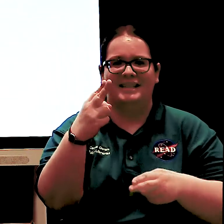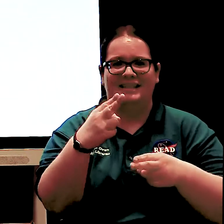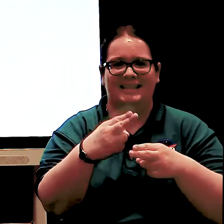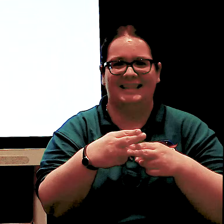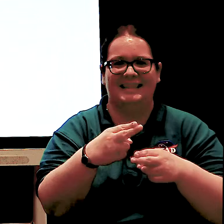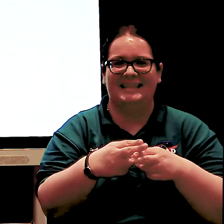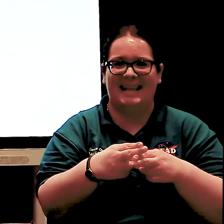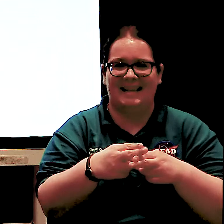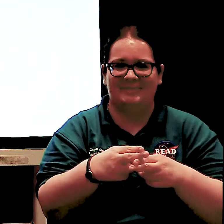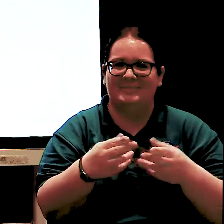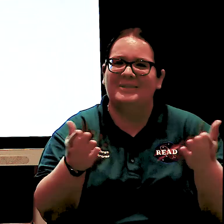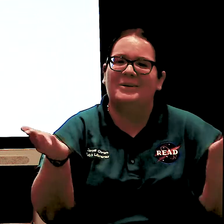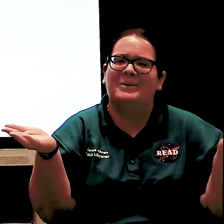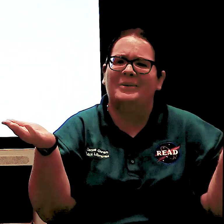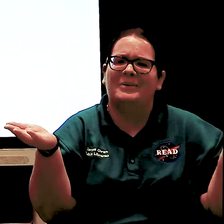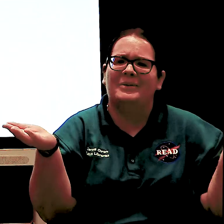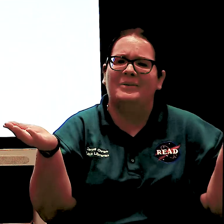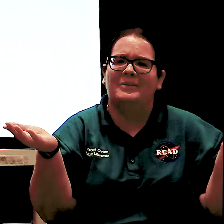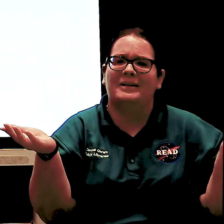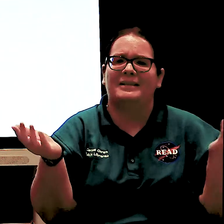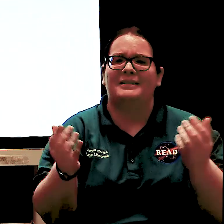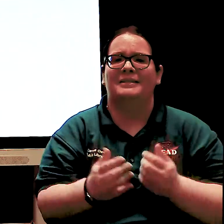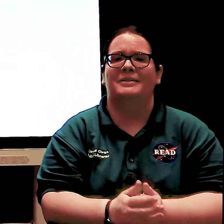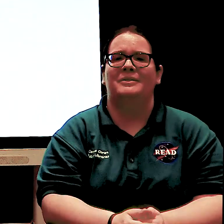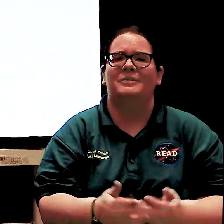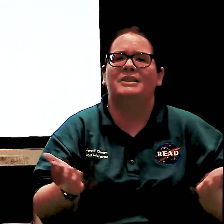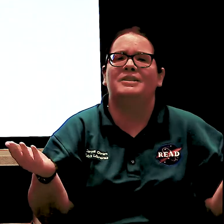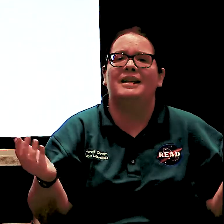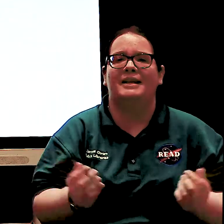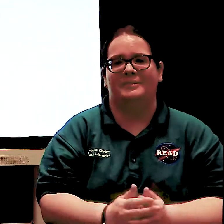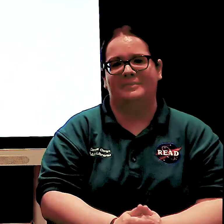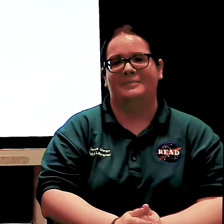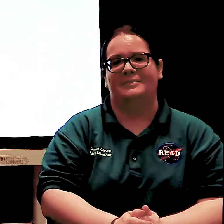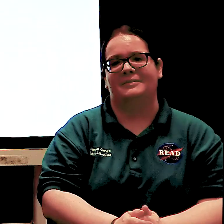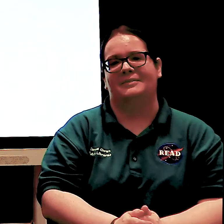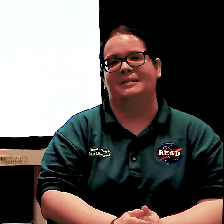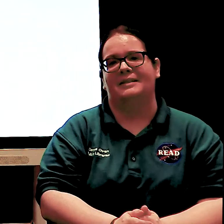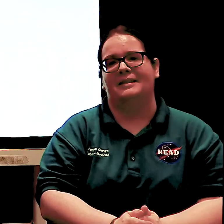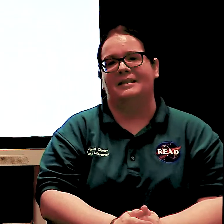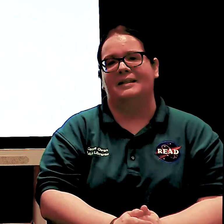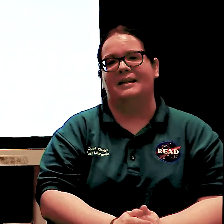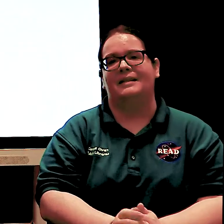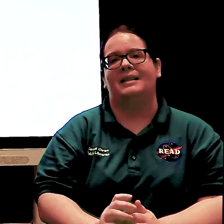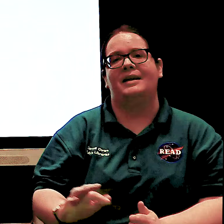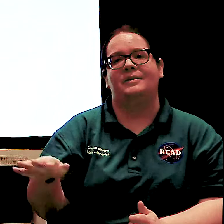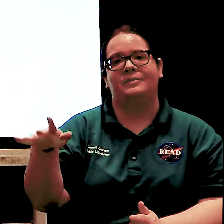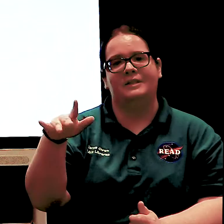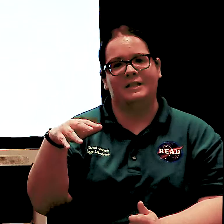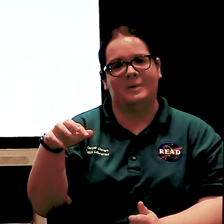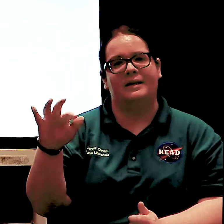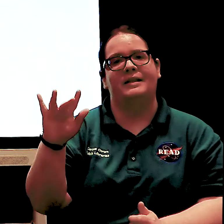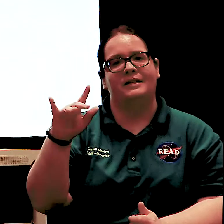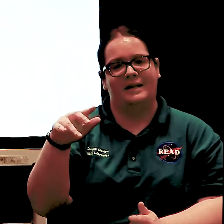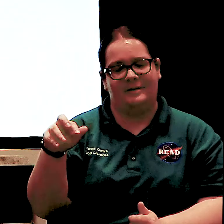your name. What? What's your name? And they would spell their name.